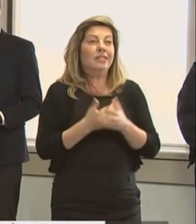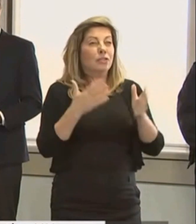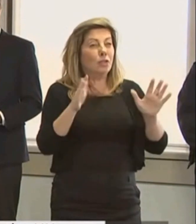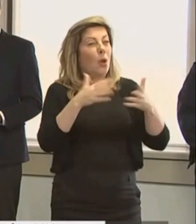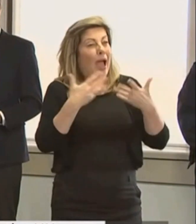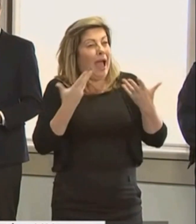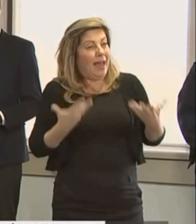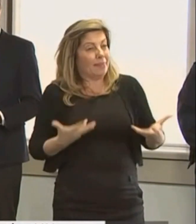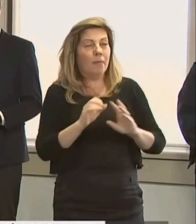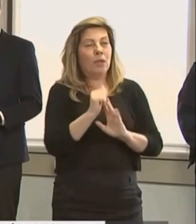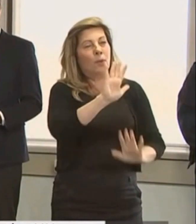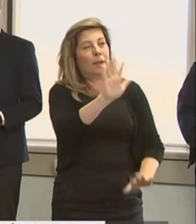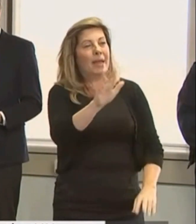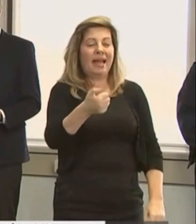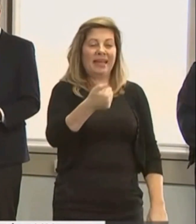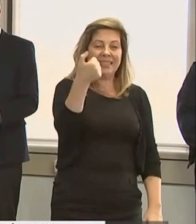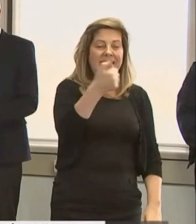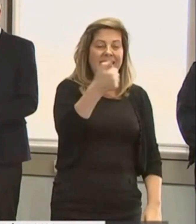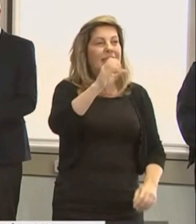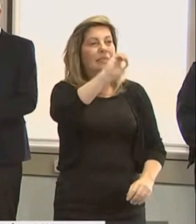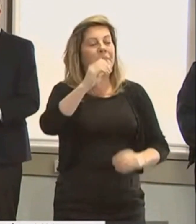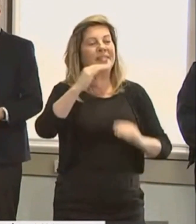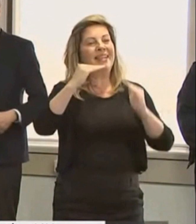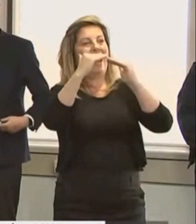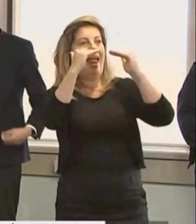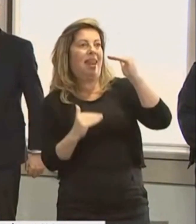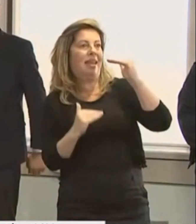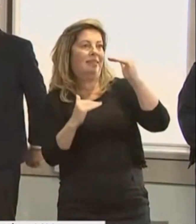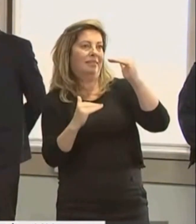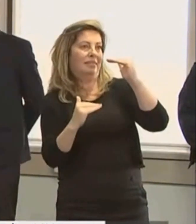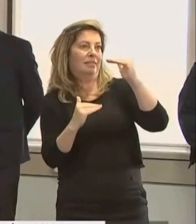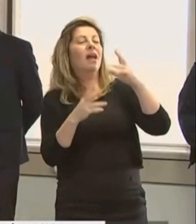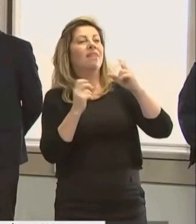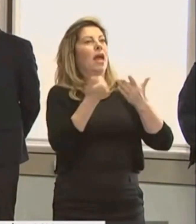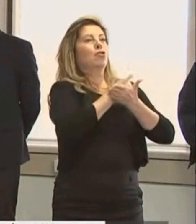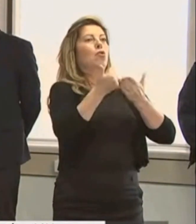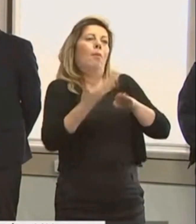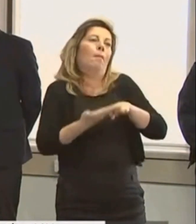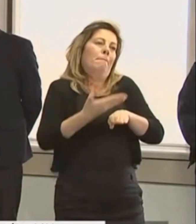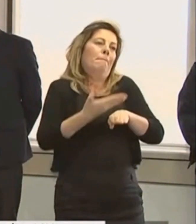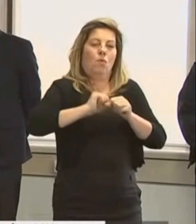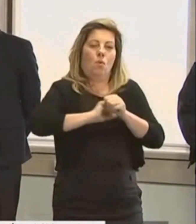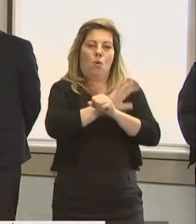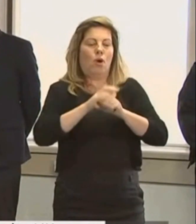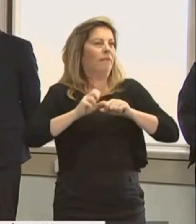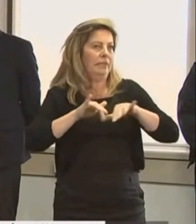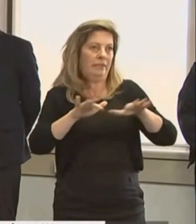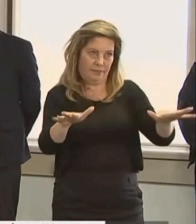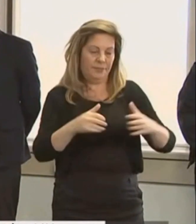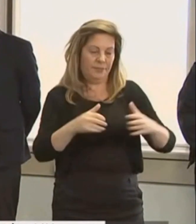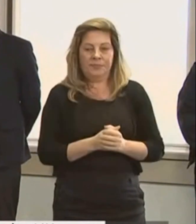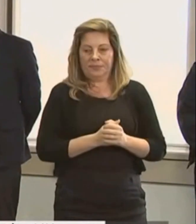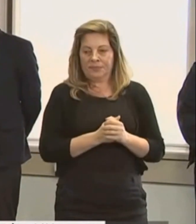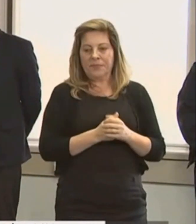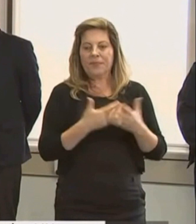around similar numbers, around that 85 million vehicle movements per day. Pre-COVID it was about 105 million vehicle movements